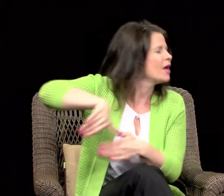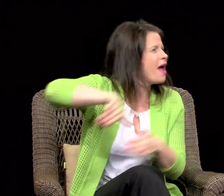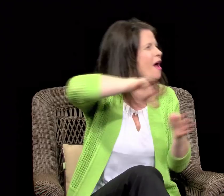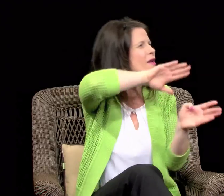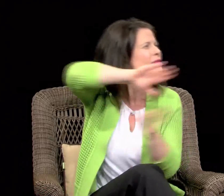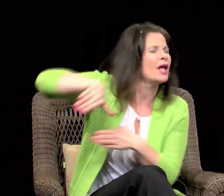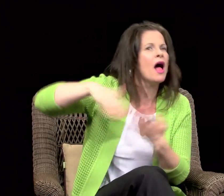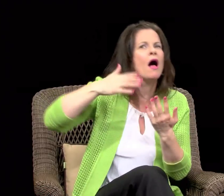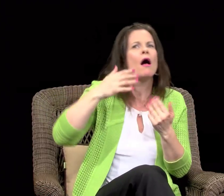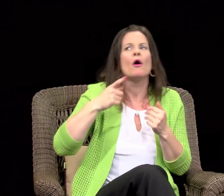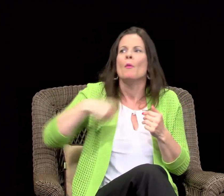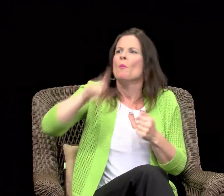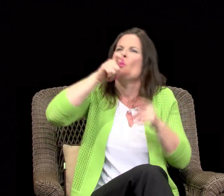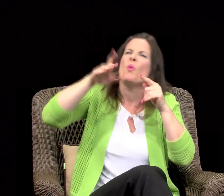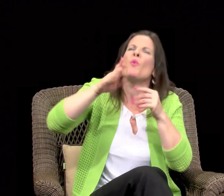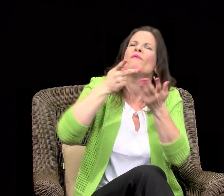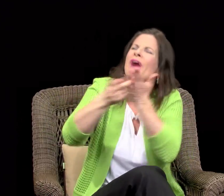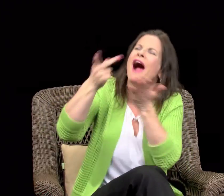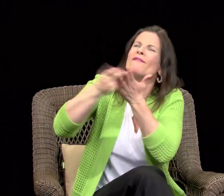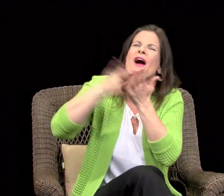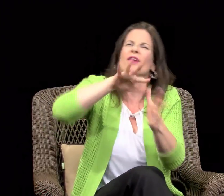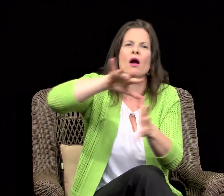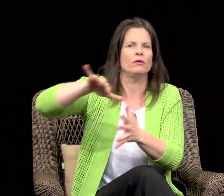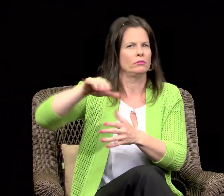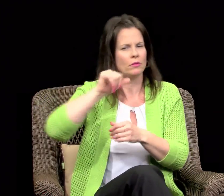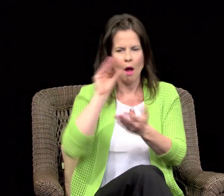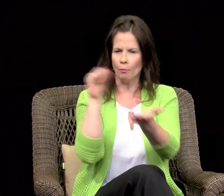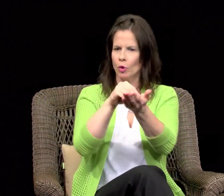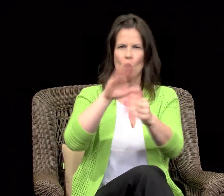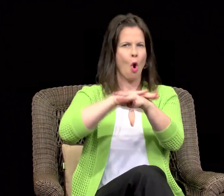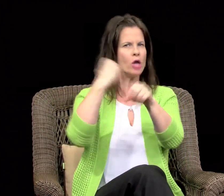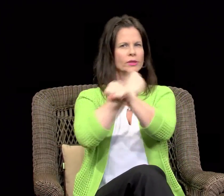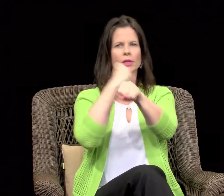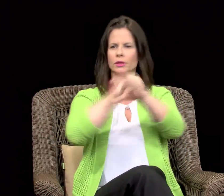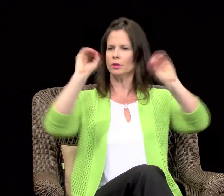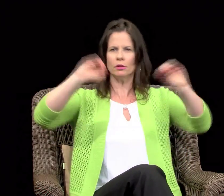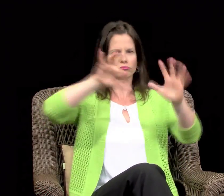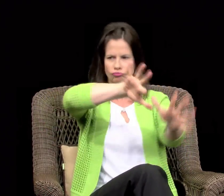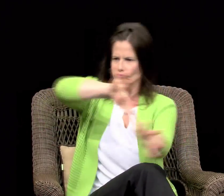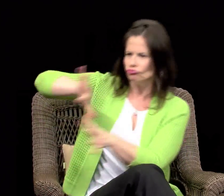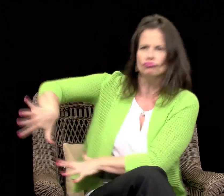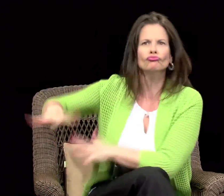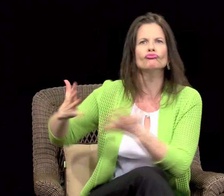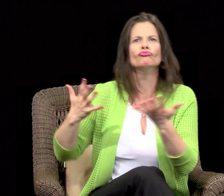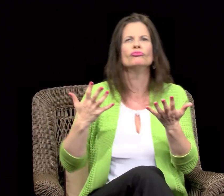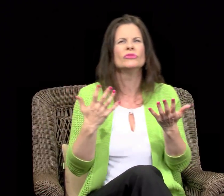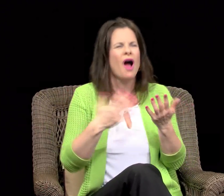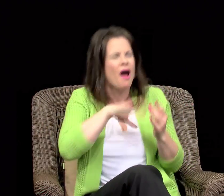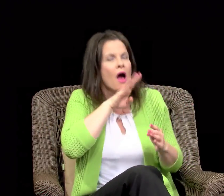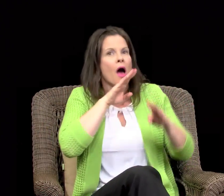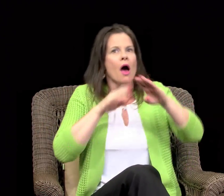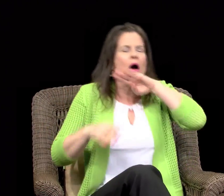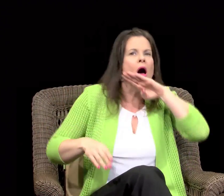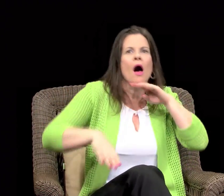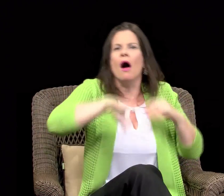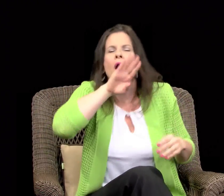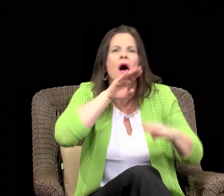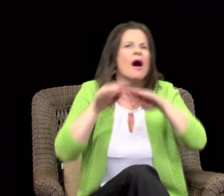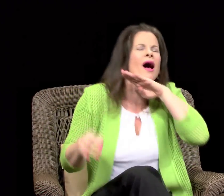audiological component while brushing ASL to the side. They don't need to fix people who are deaf.